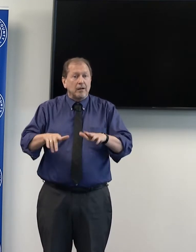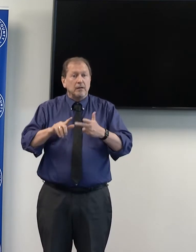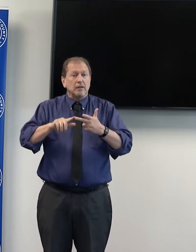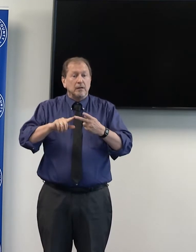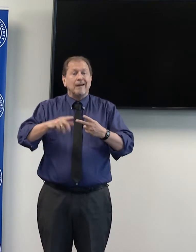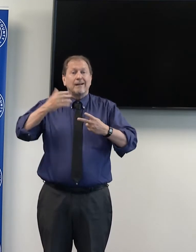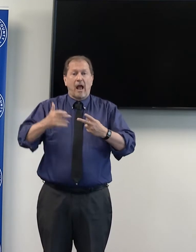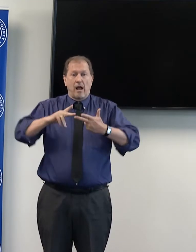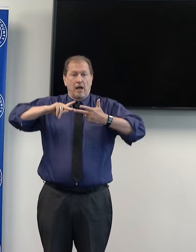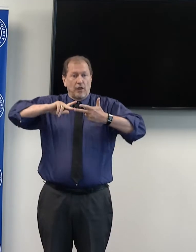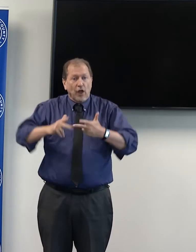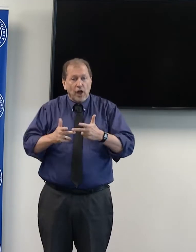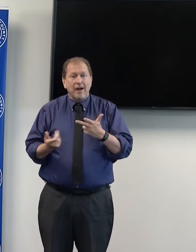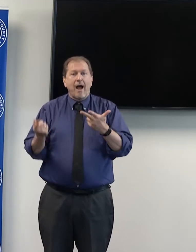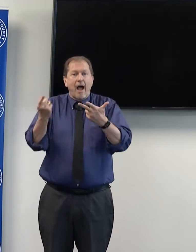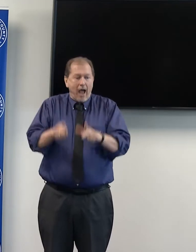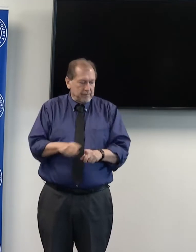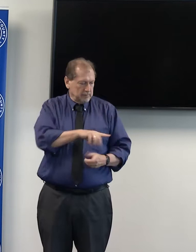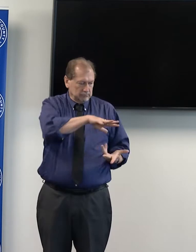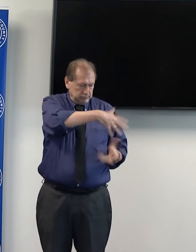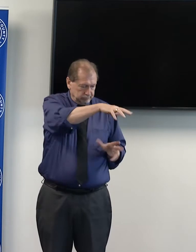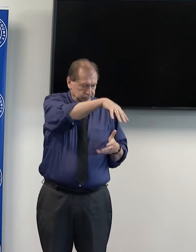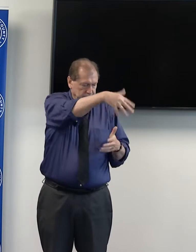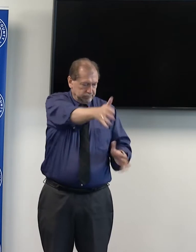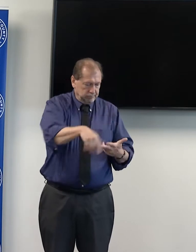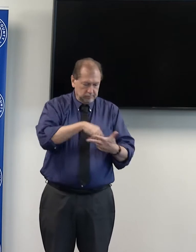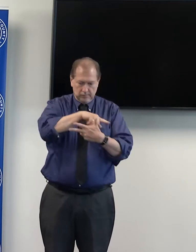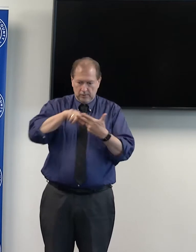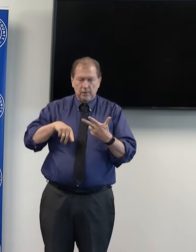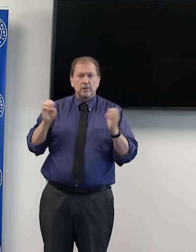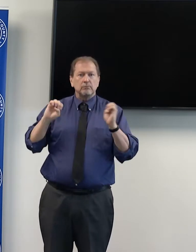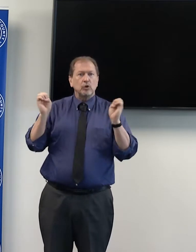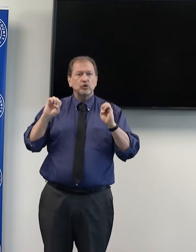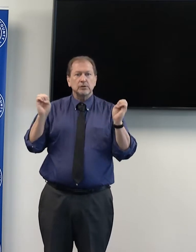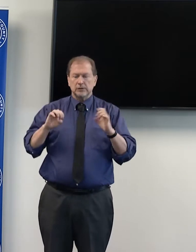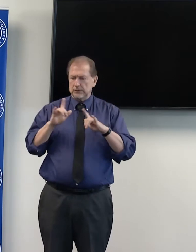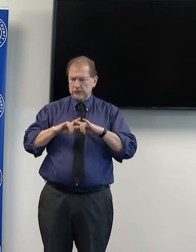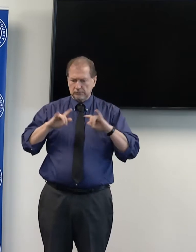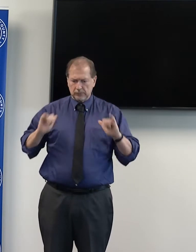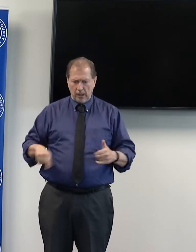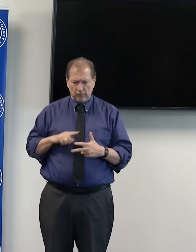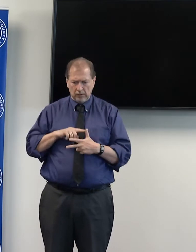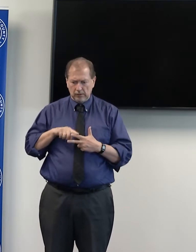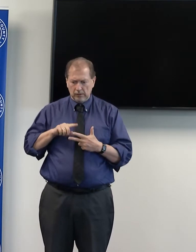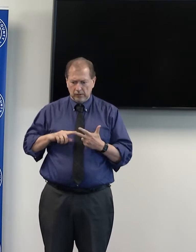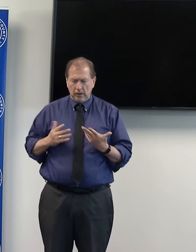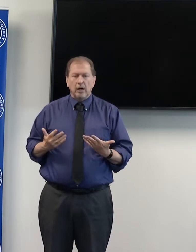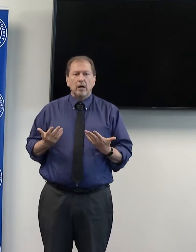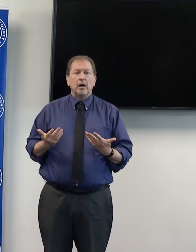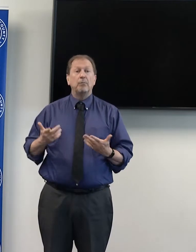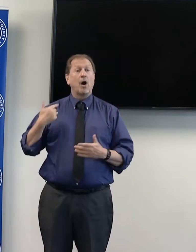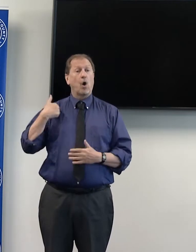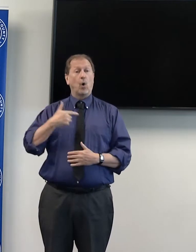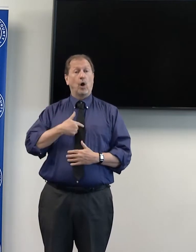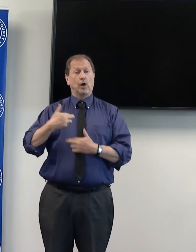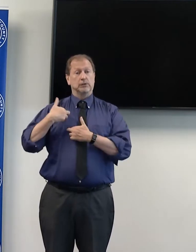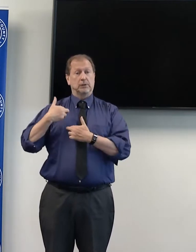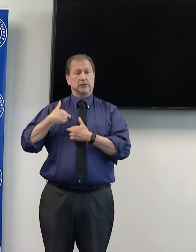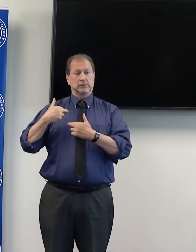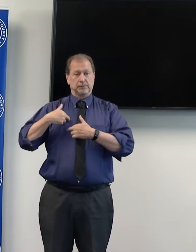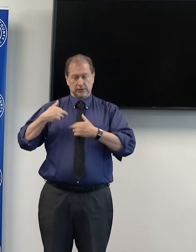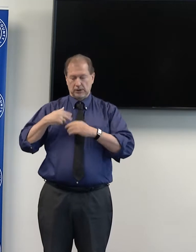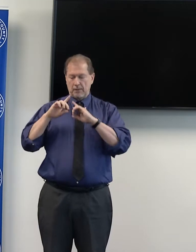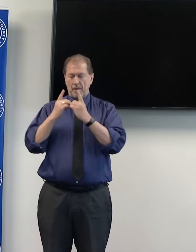with the challenges of community and chaos. It's the responsibility of the Cook County Department of Emergency Management and